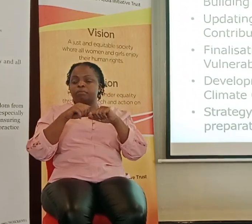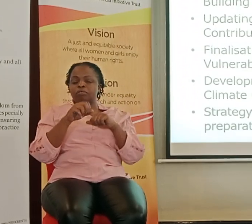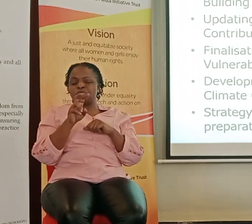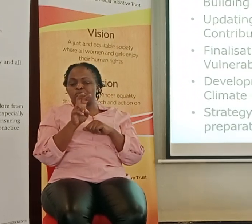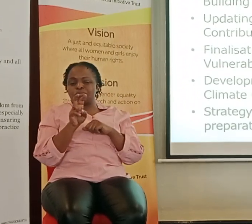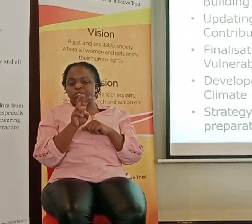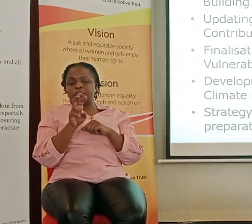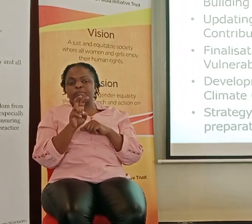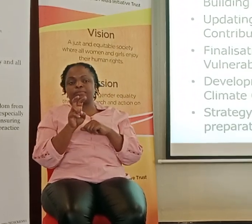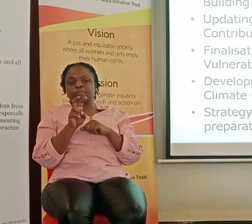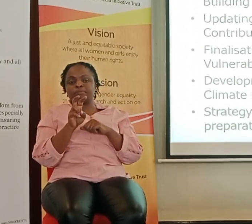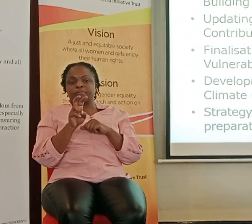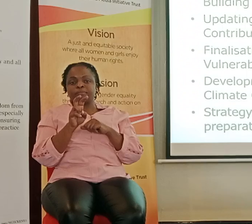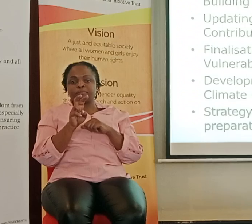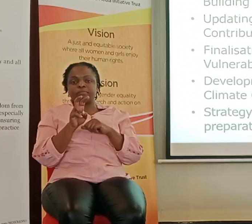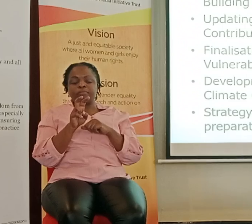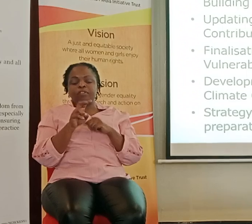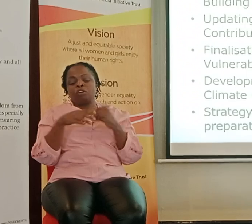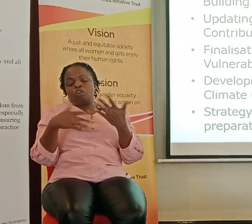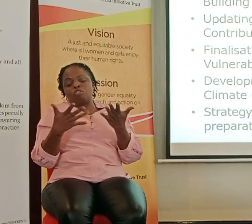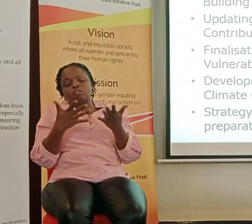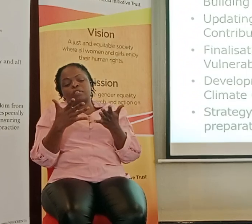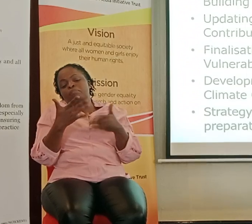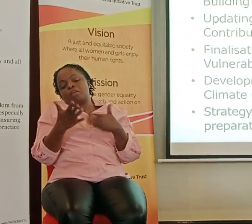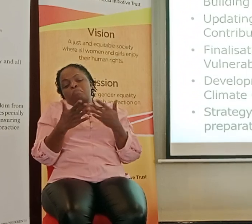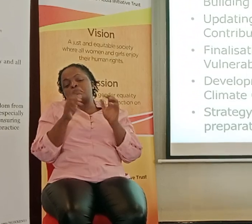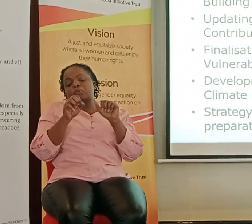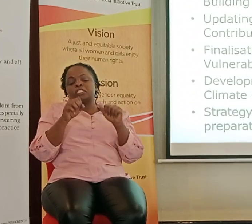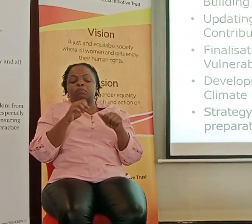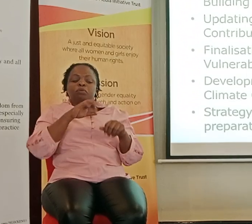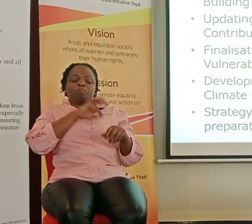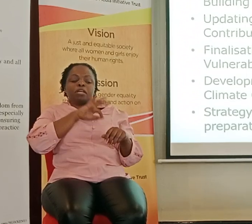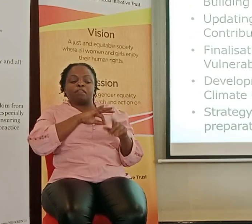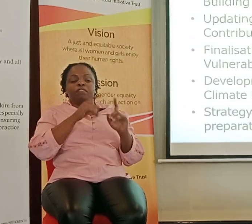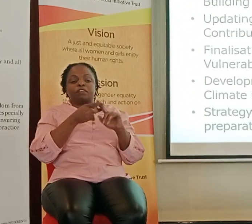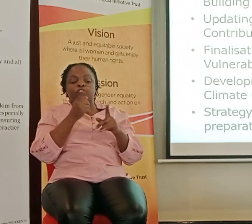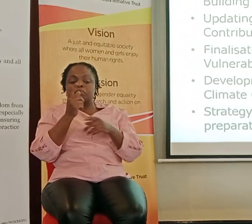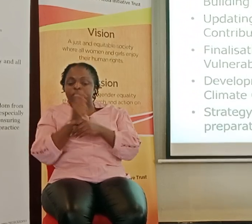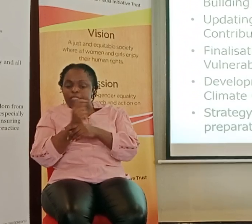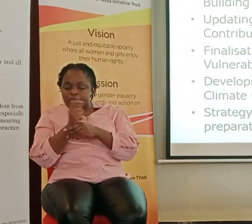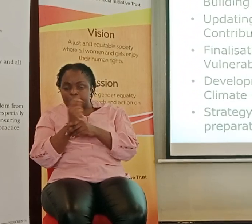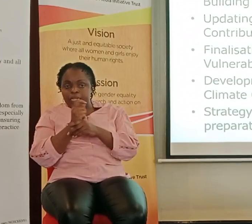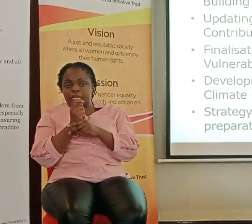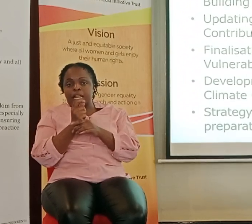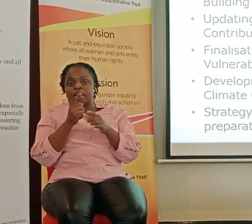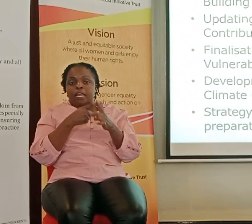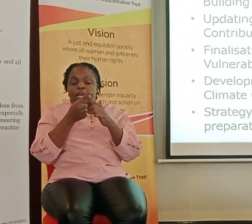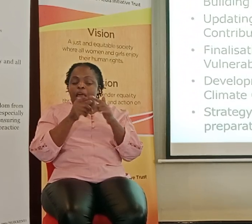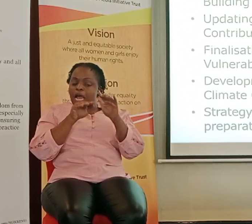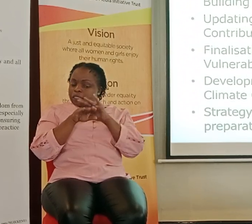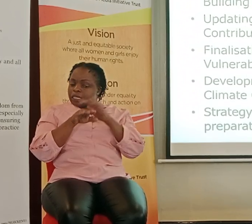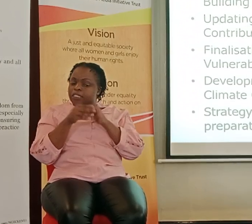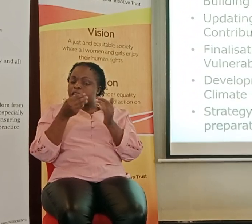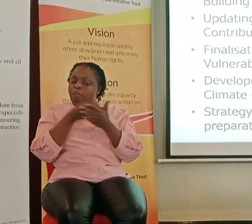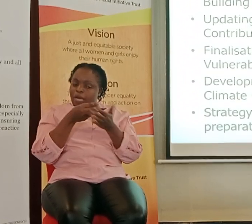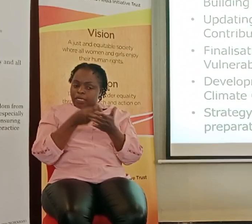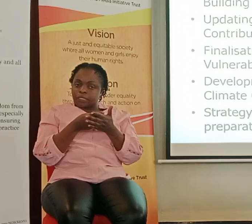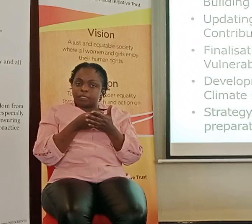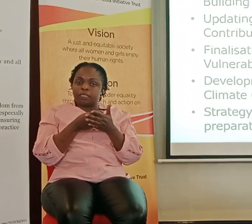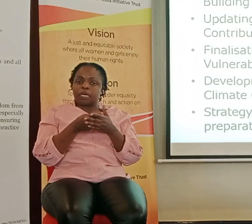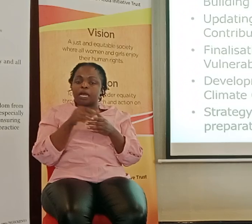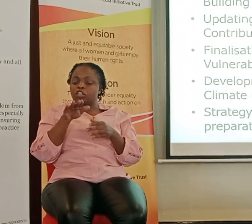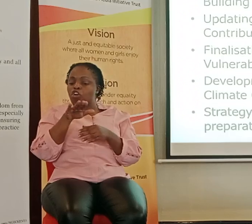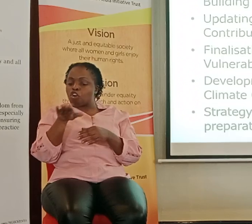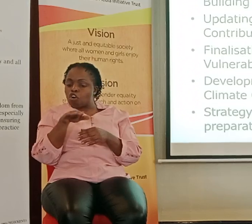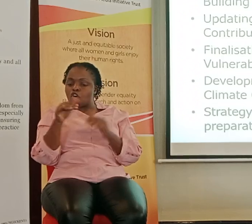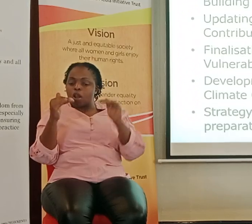look at, or rather benefit from the training and be able to access these finances at local